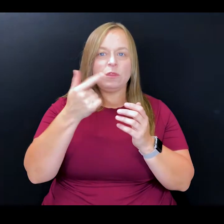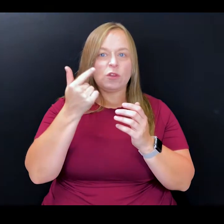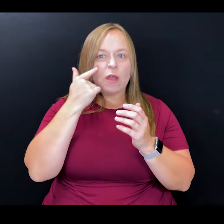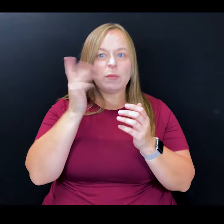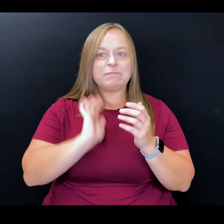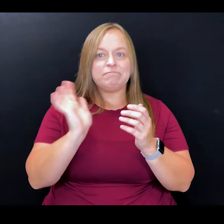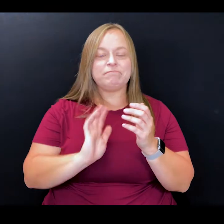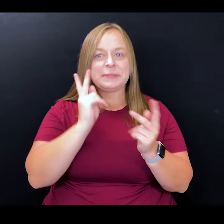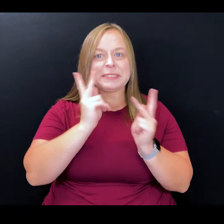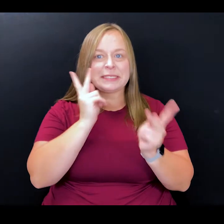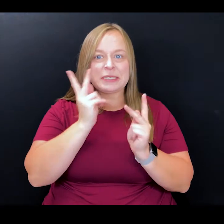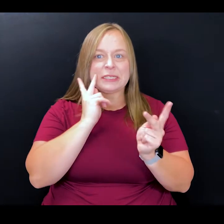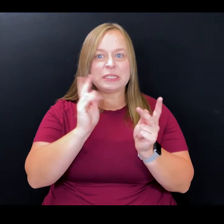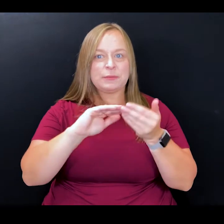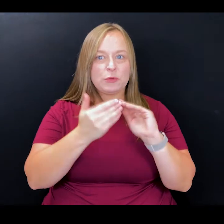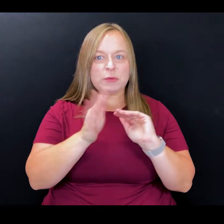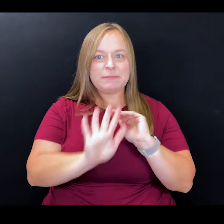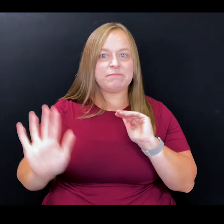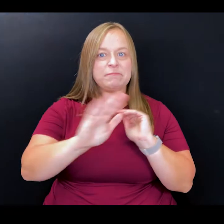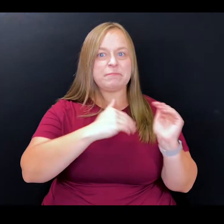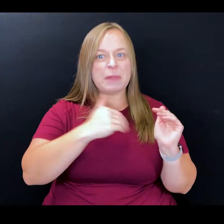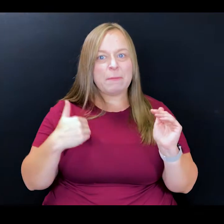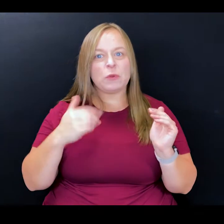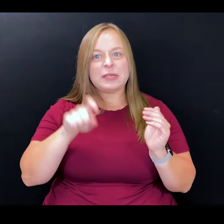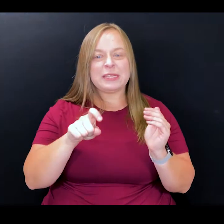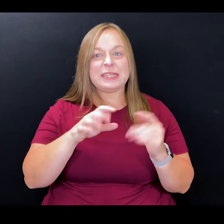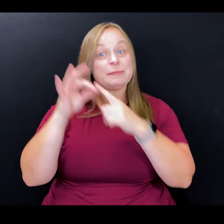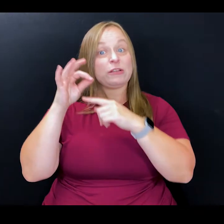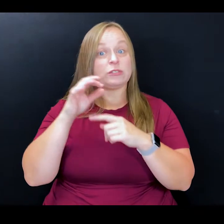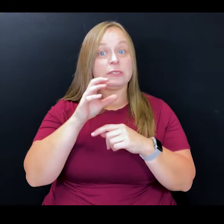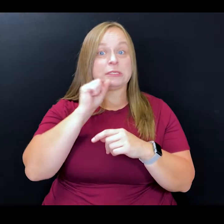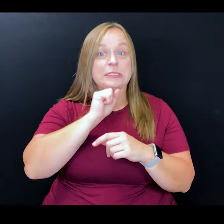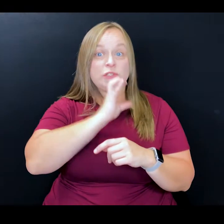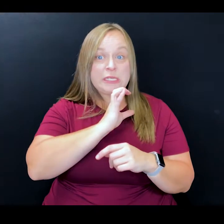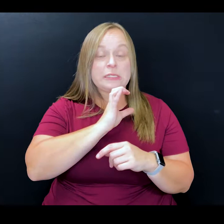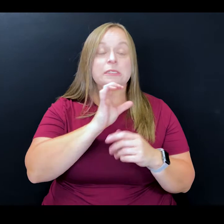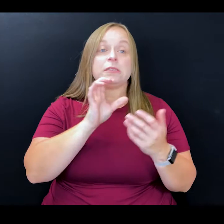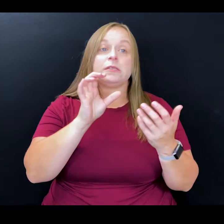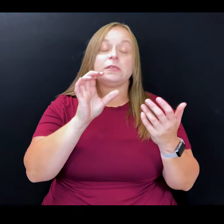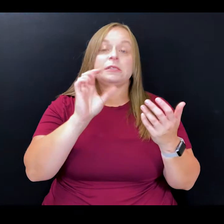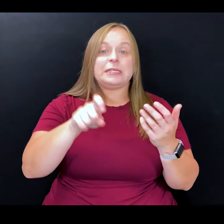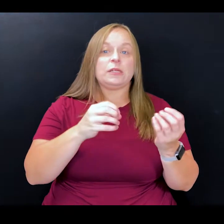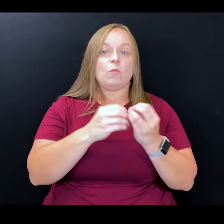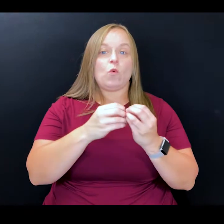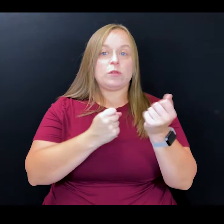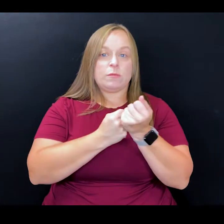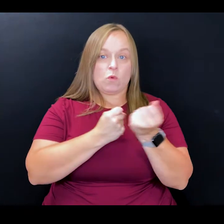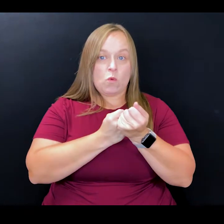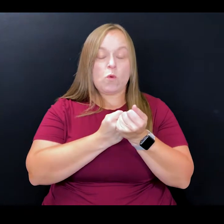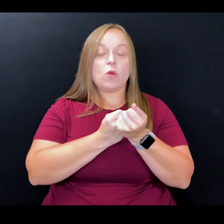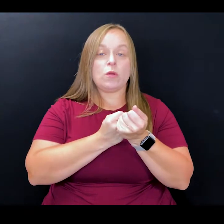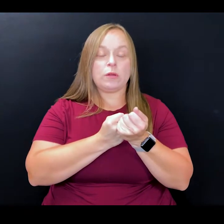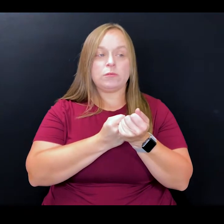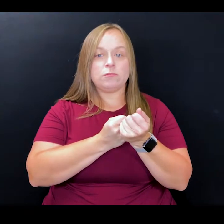the government was seeing that community members needed, especially seniors, needed more support